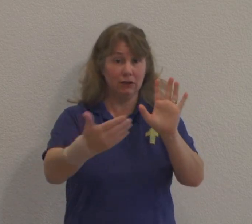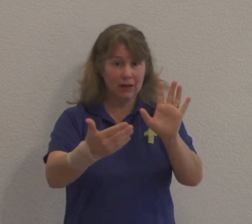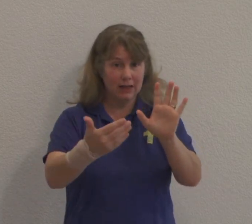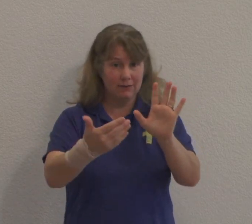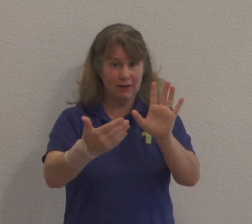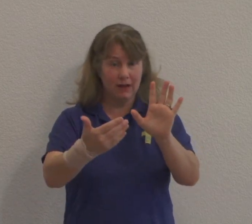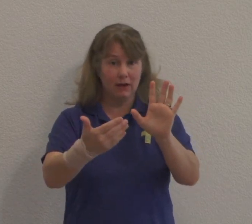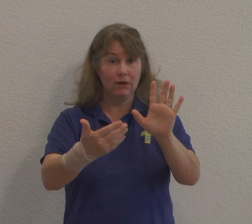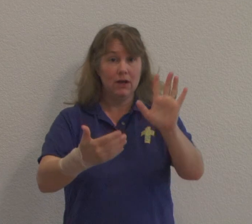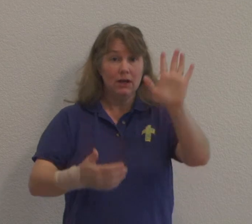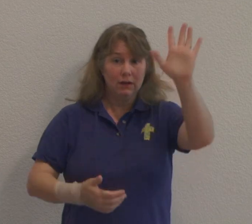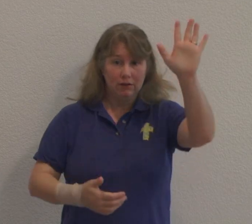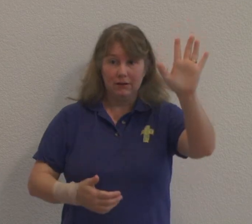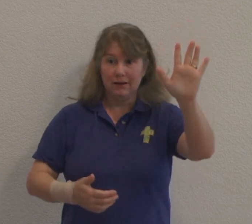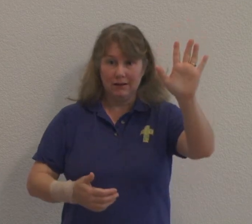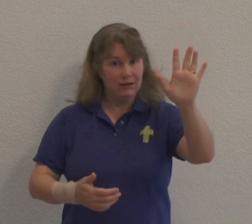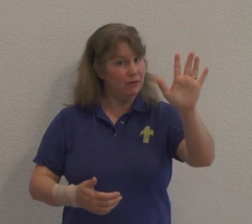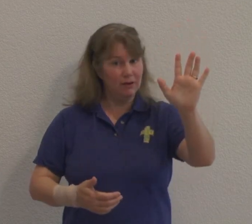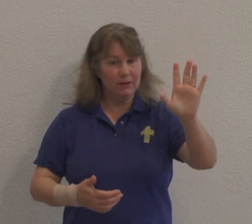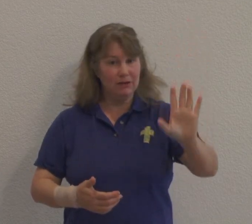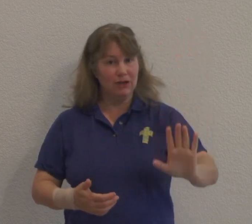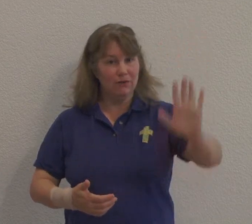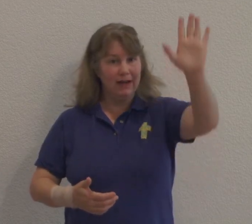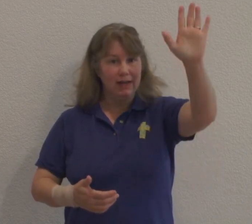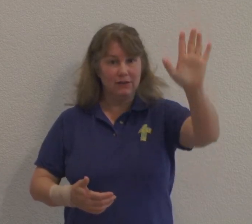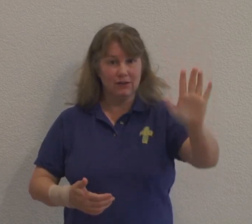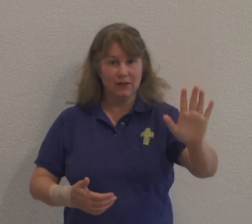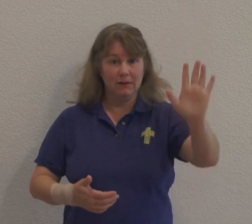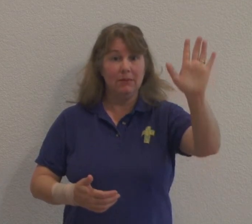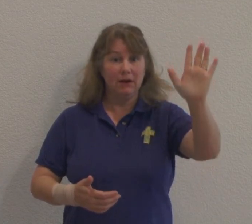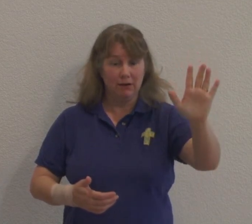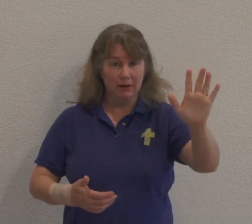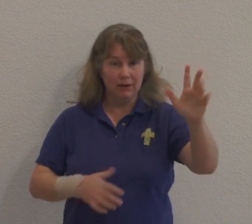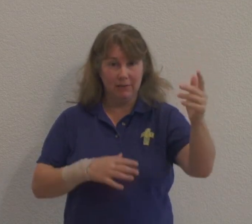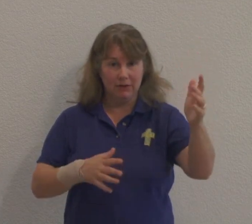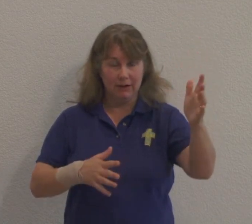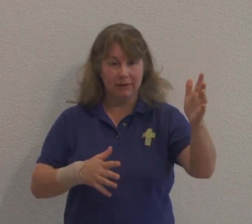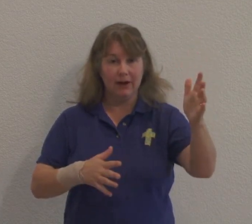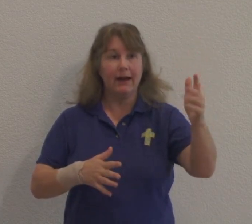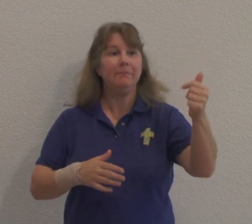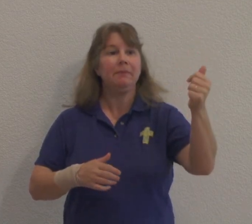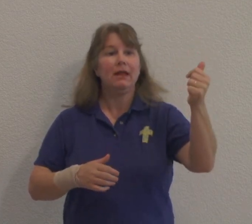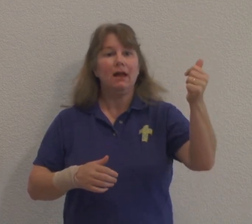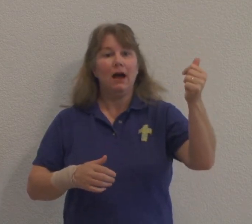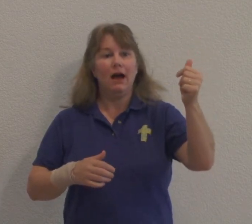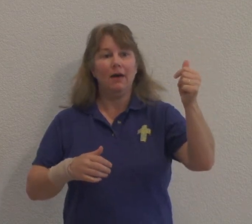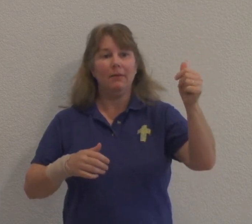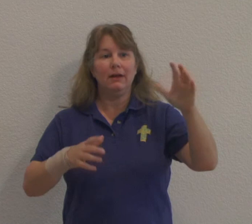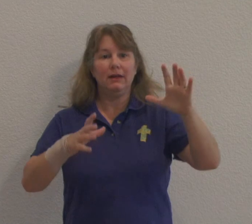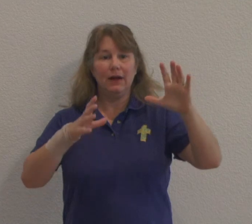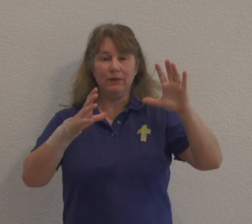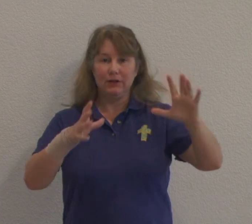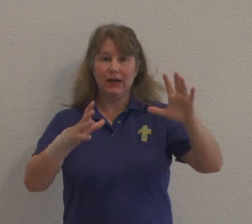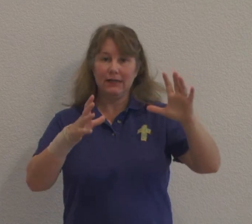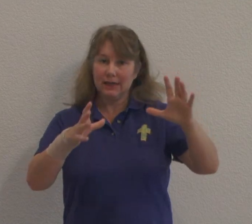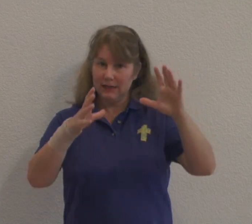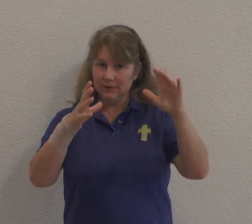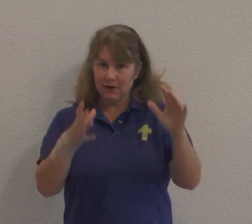looking at the video, you're going to be using your right hand, so it's going to be mirroring what I'm doing, okay? Now when you sign signs for